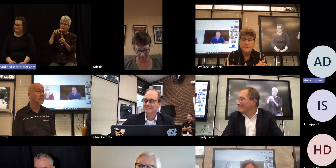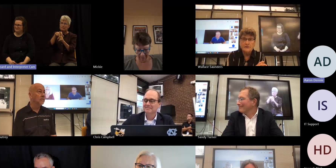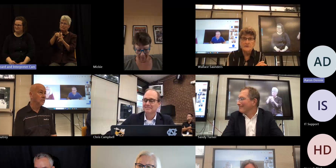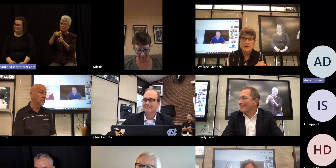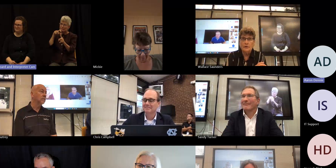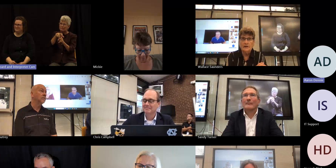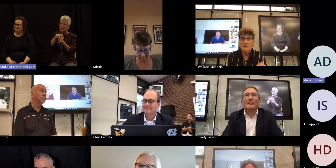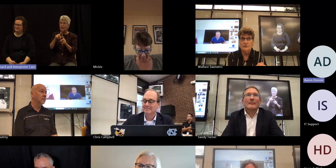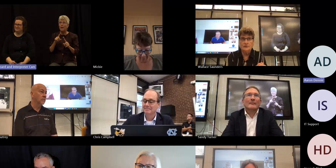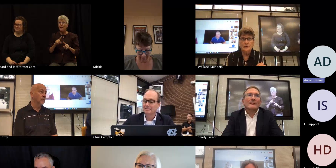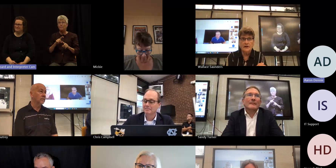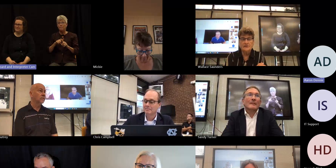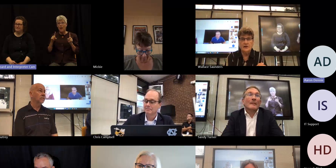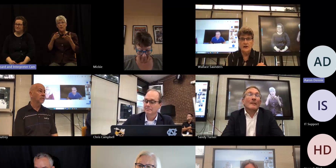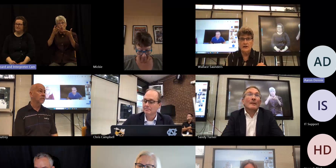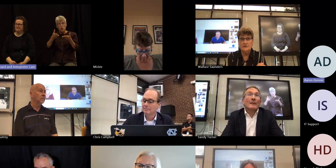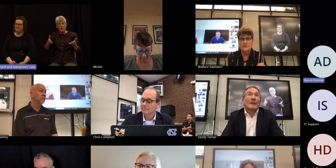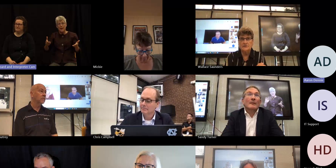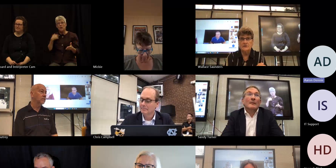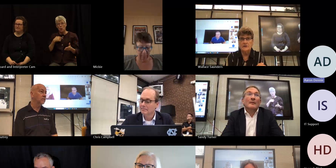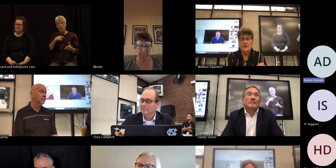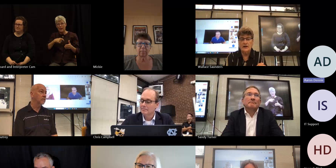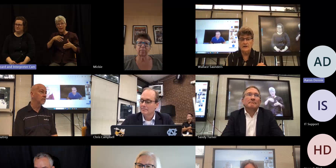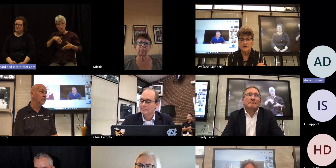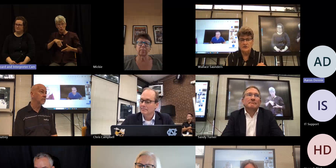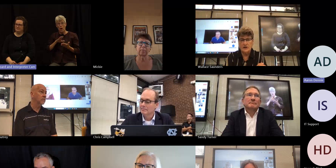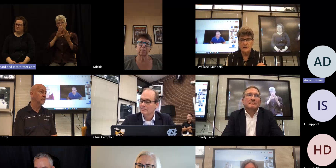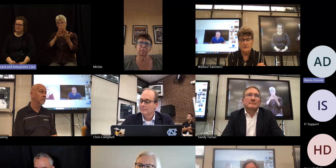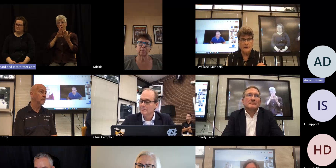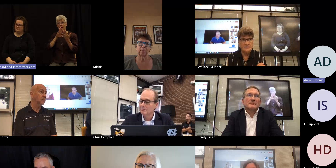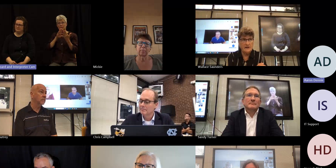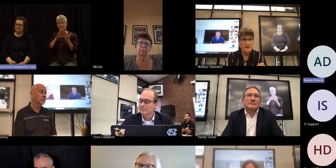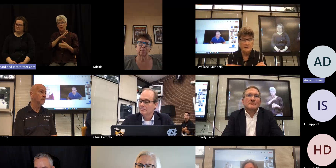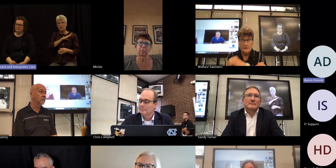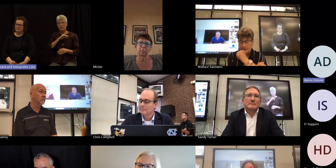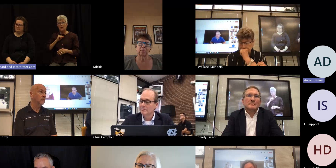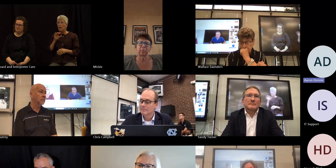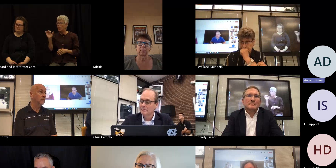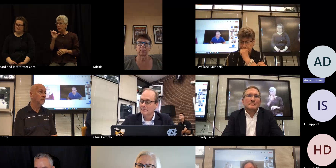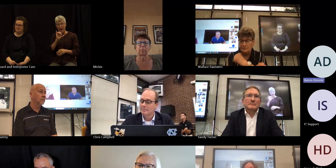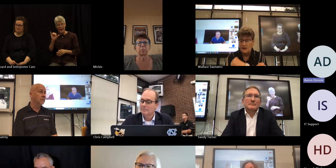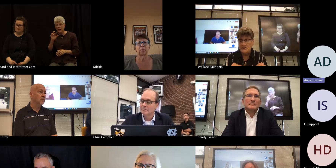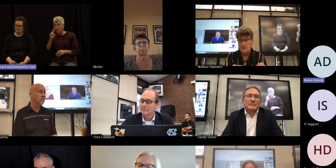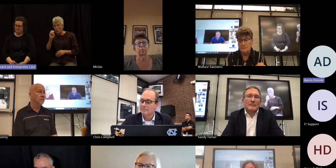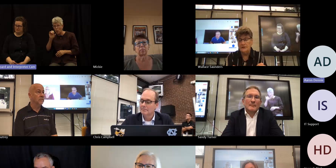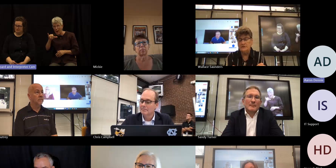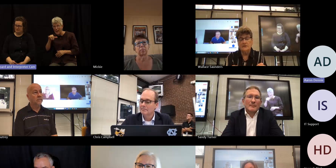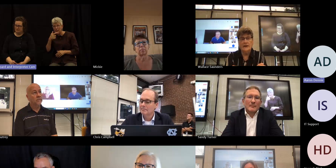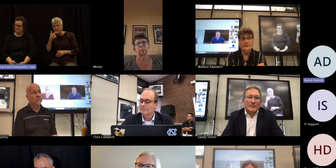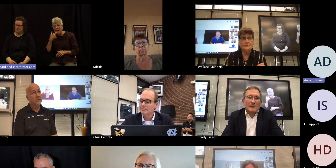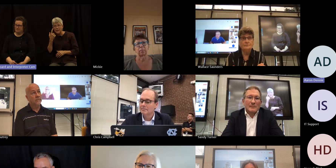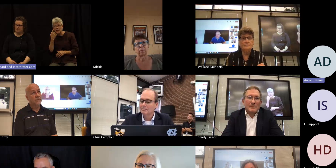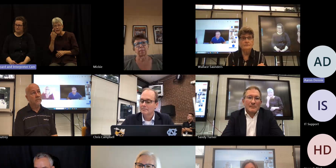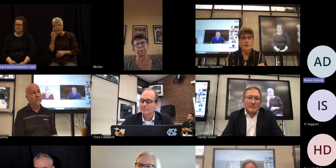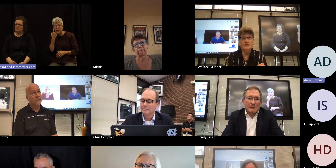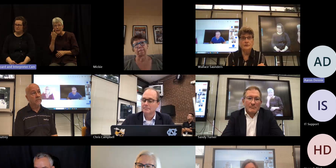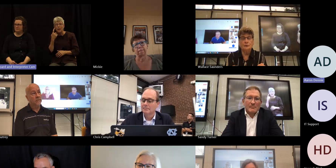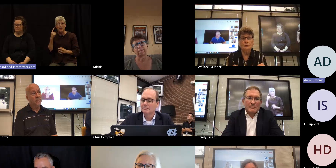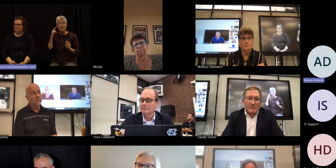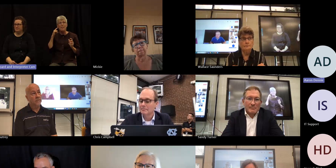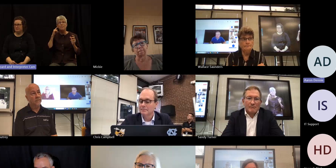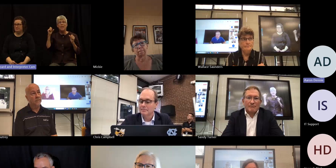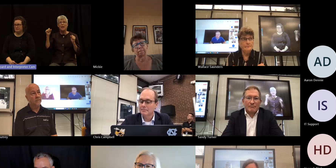those are things that we need to address and it's just like Ray said, it's going to be to the loudest